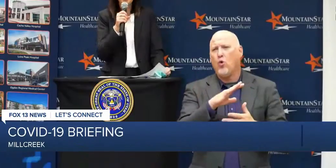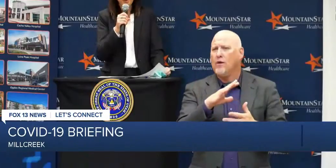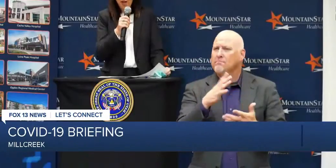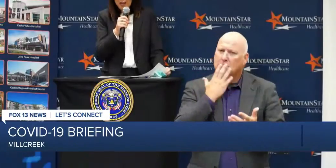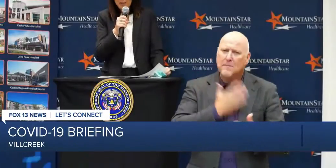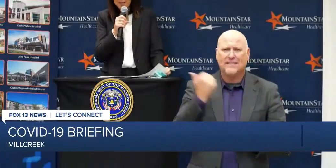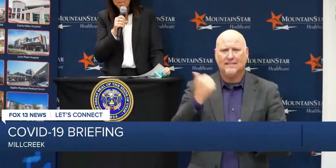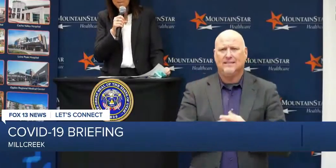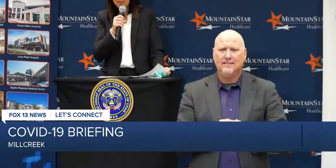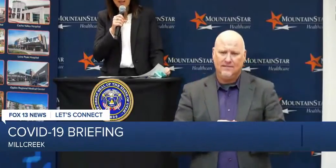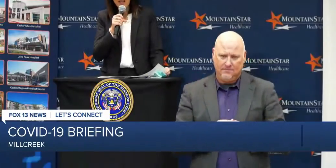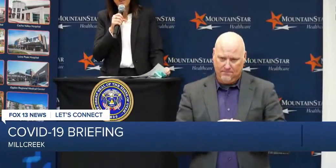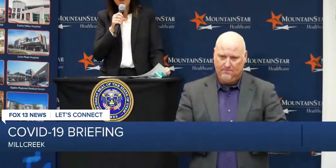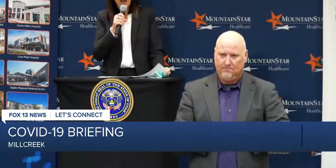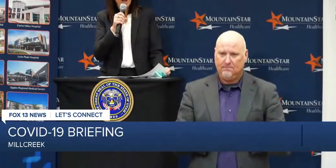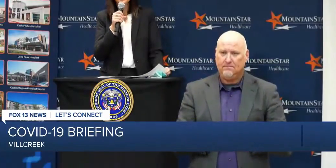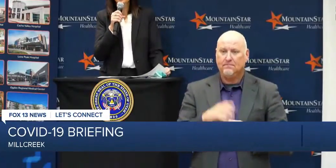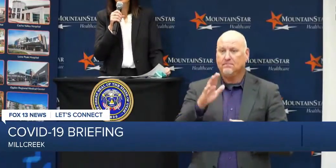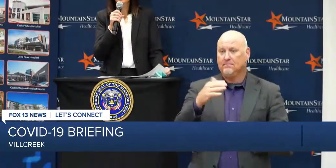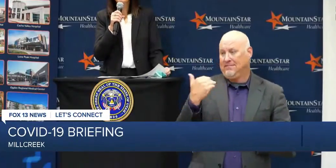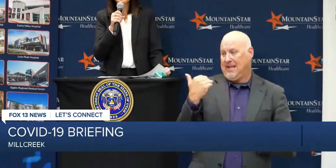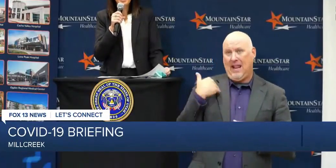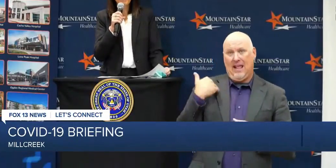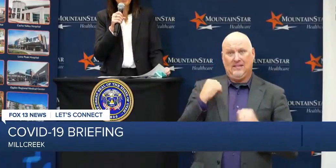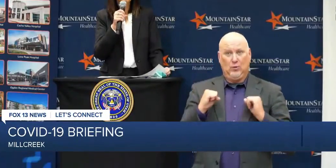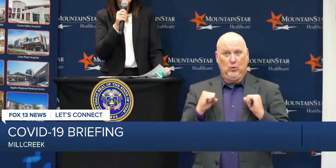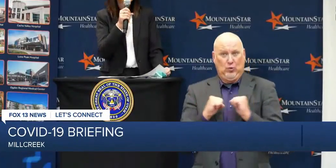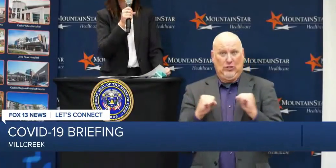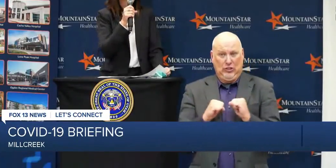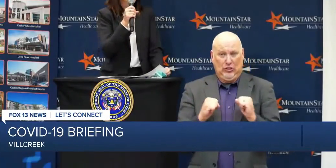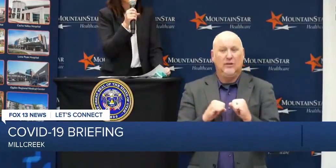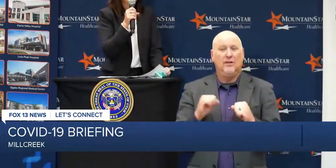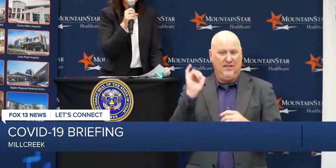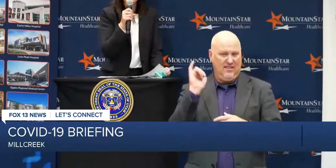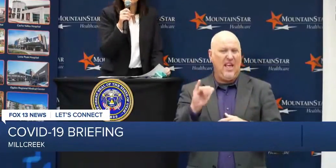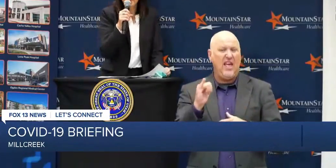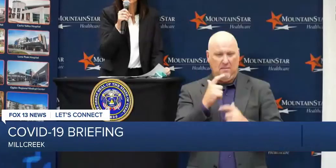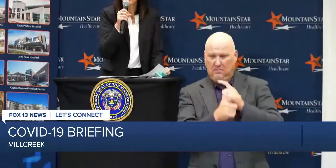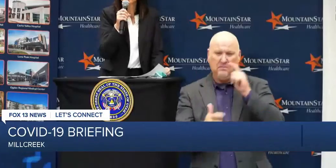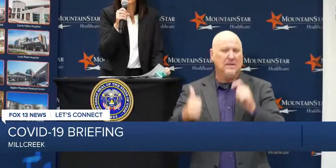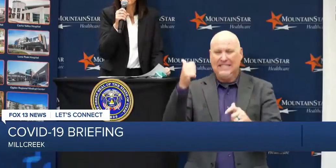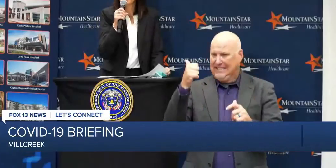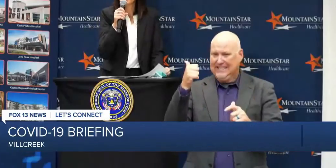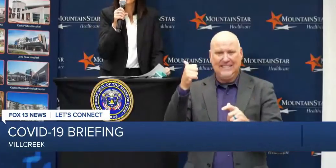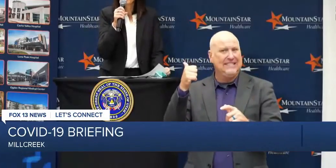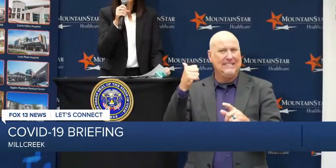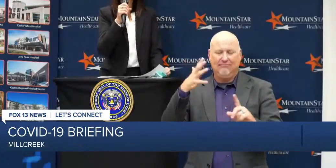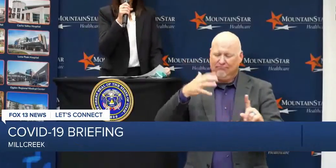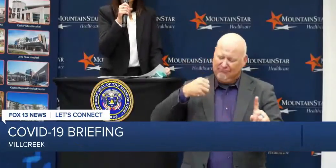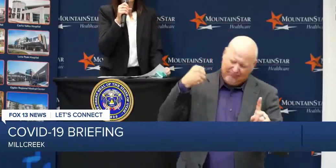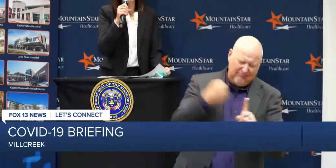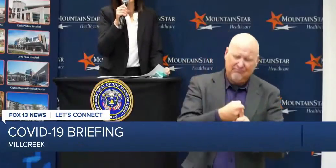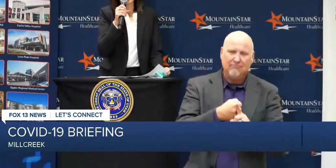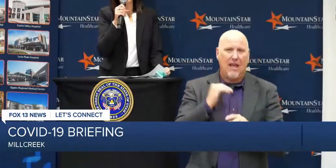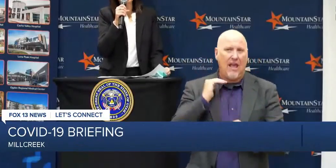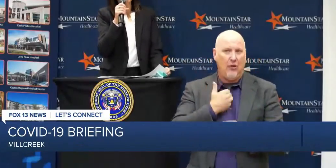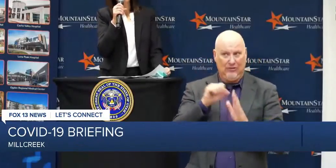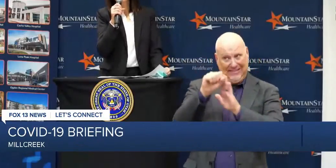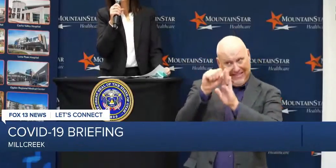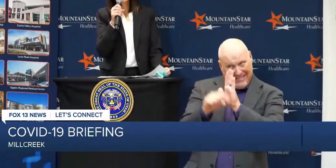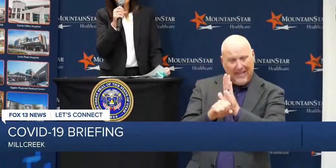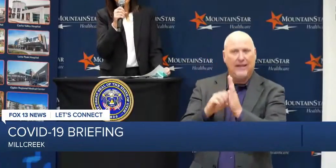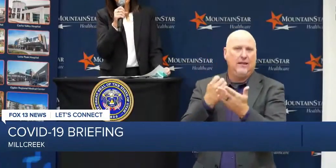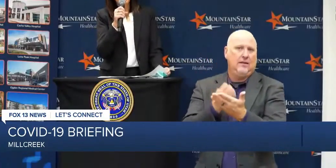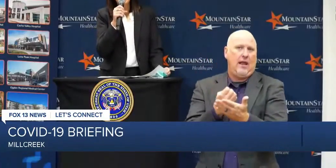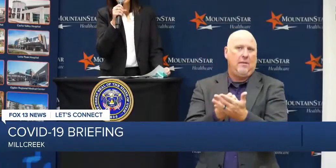blow to our economy, to our health, to our way of life. We do not want to go back to those days. Those are the bad old days. We